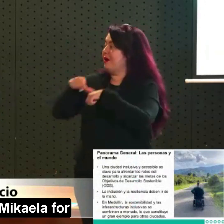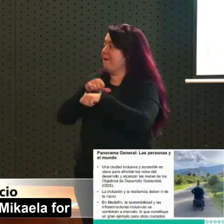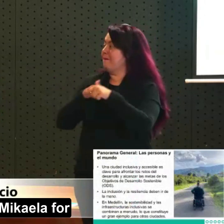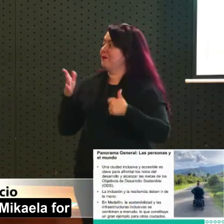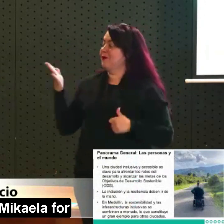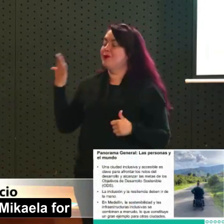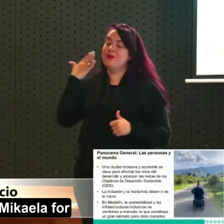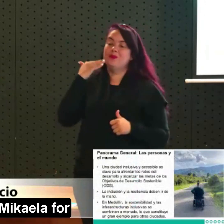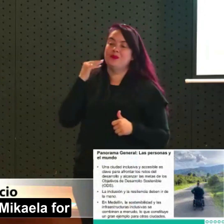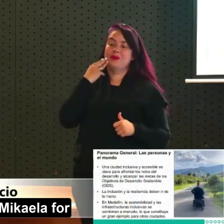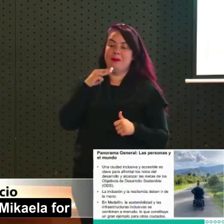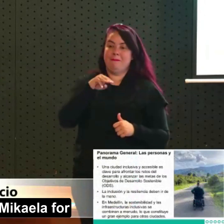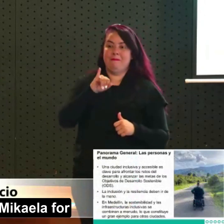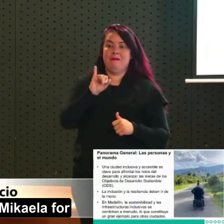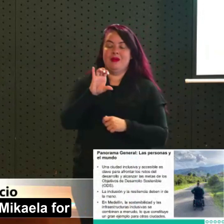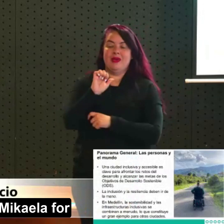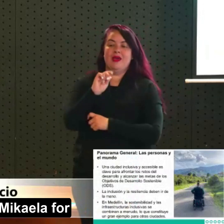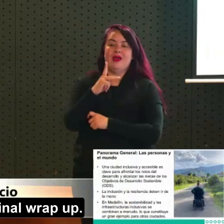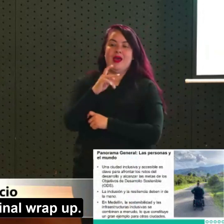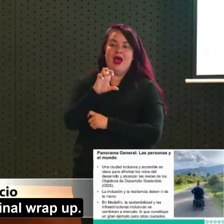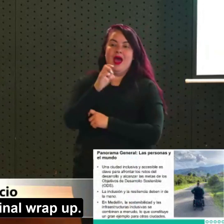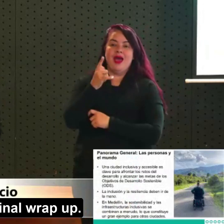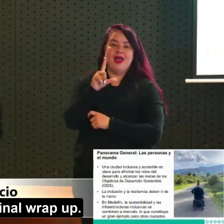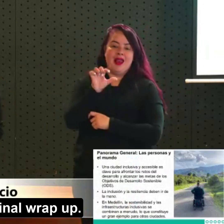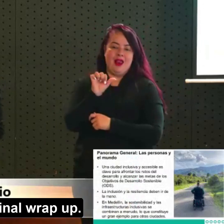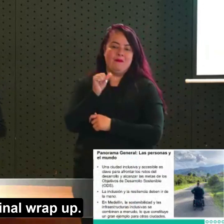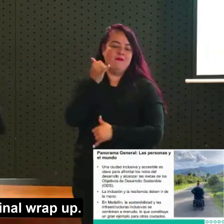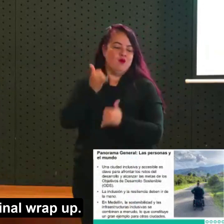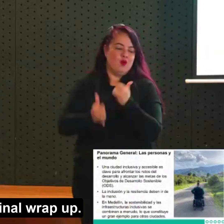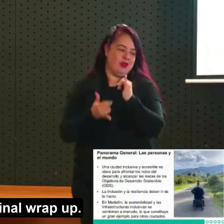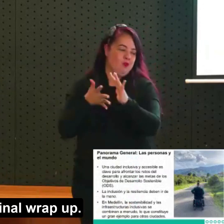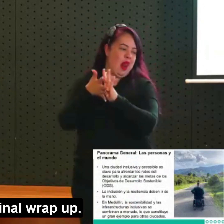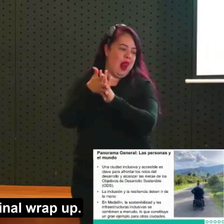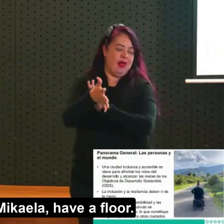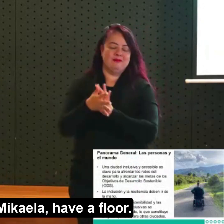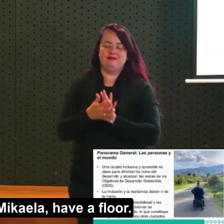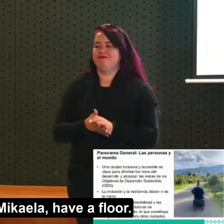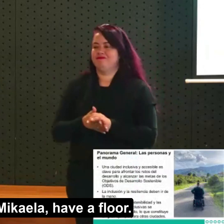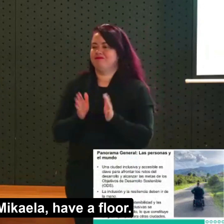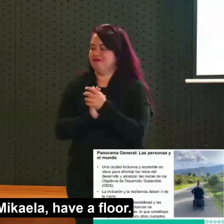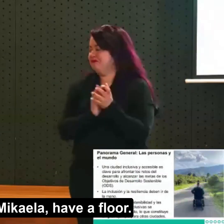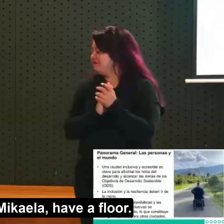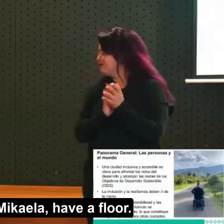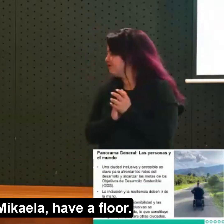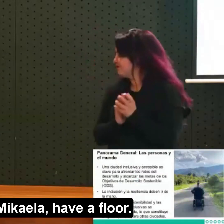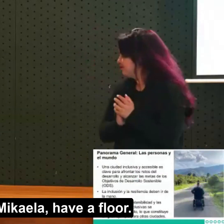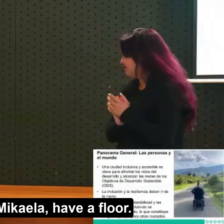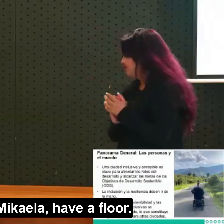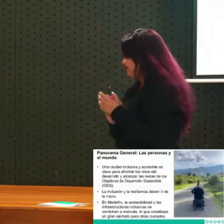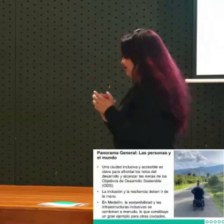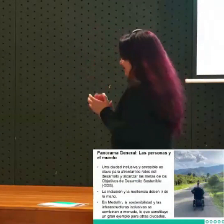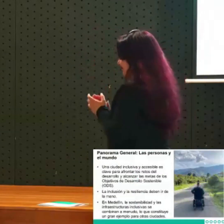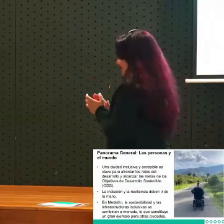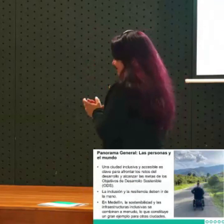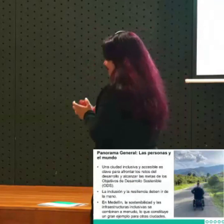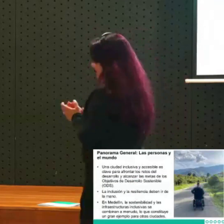floor to Micaela for the final wrap-up comments. Micaela, you have the